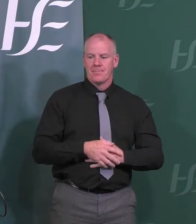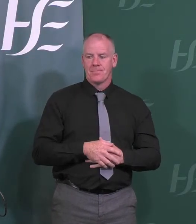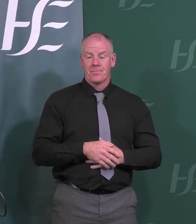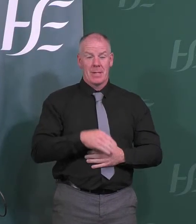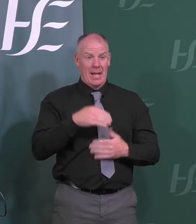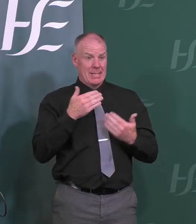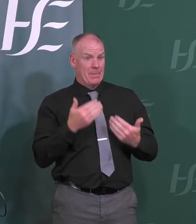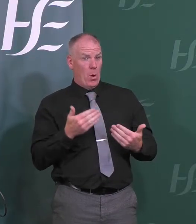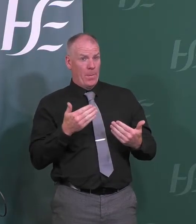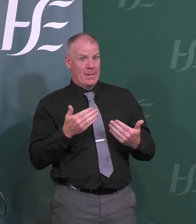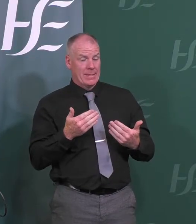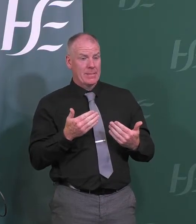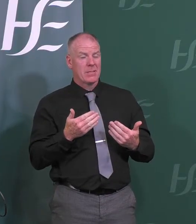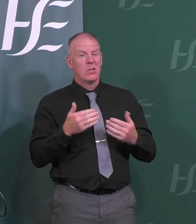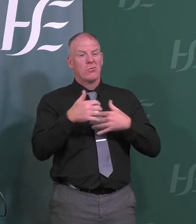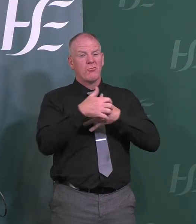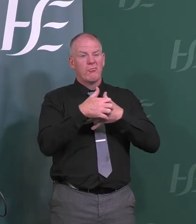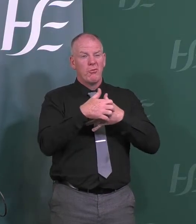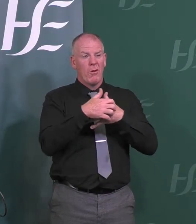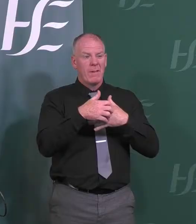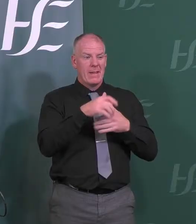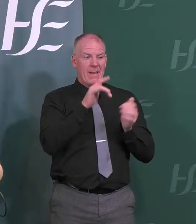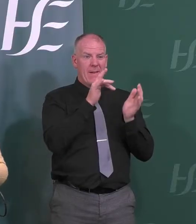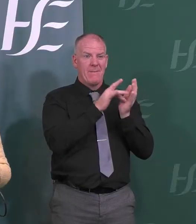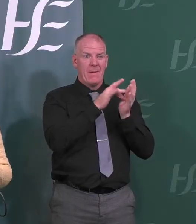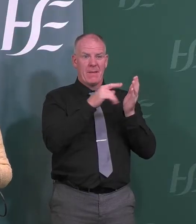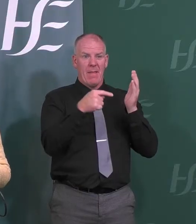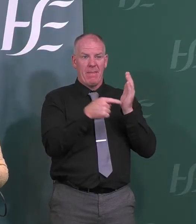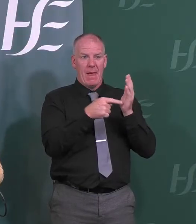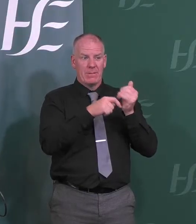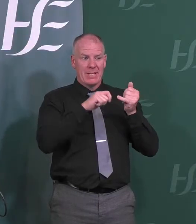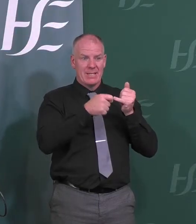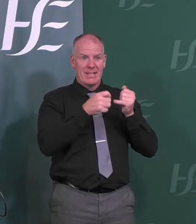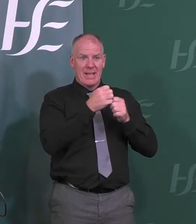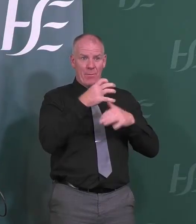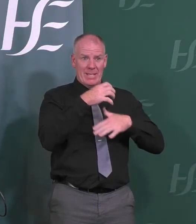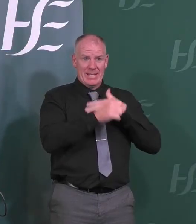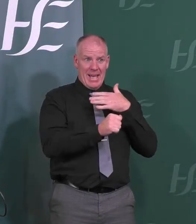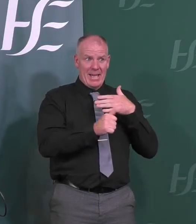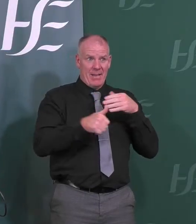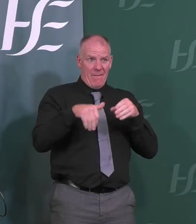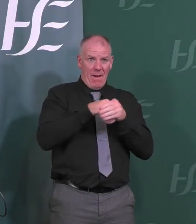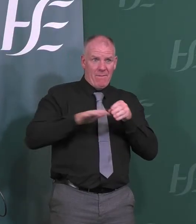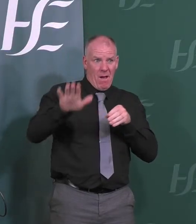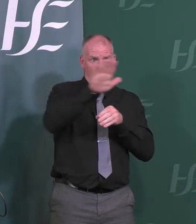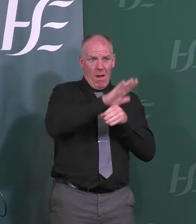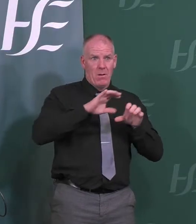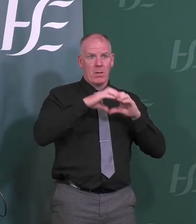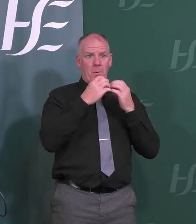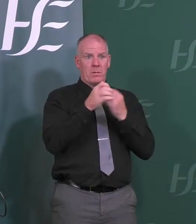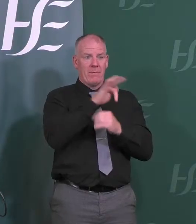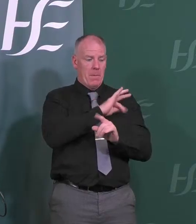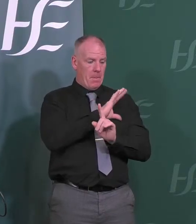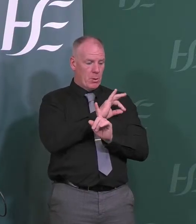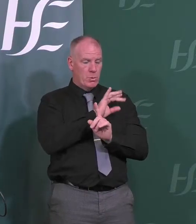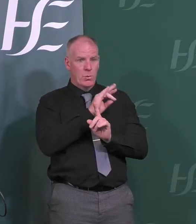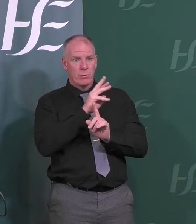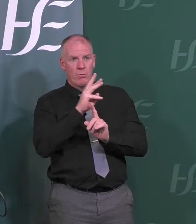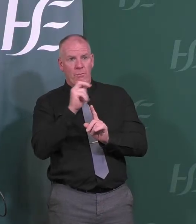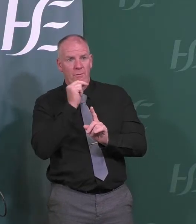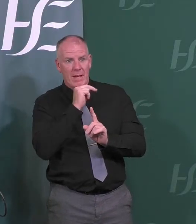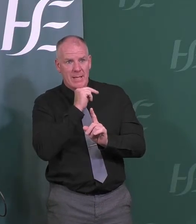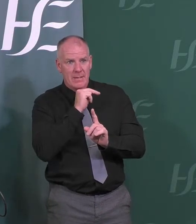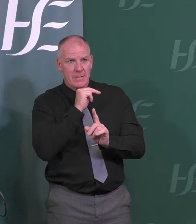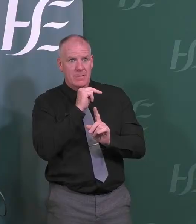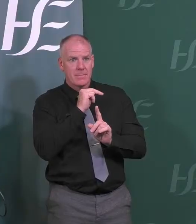this demand is staying in or around in the community around 15,000 tests per day between Monday and Friday. Overall, though,